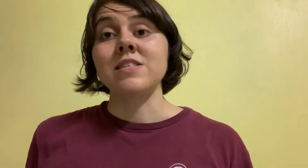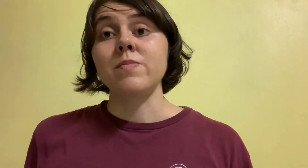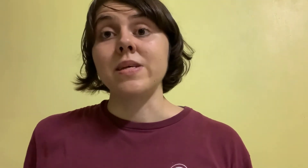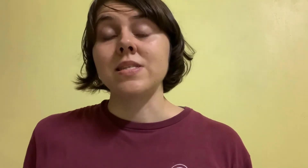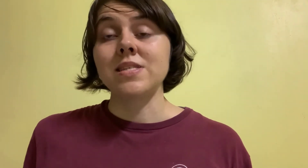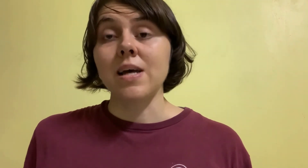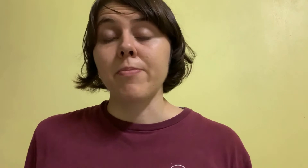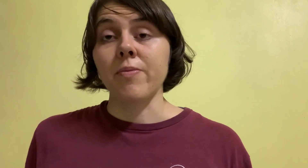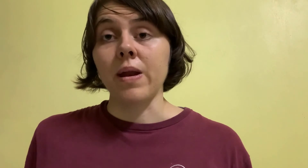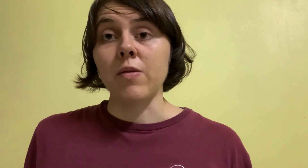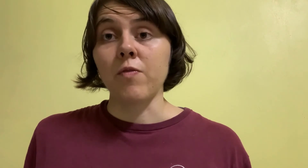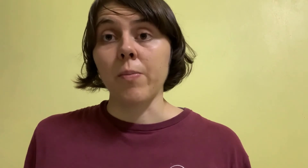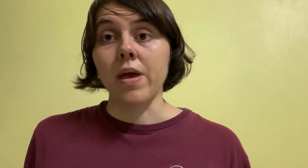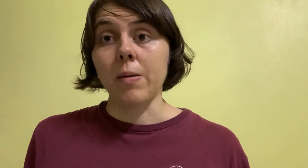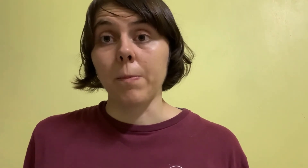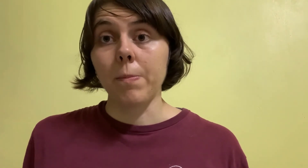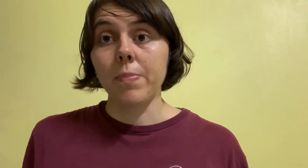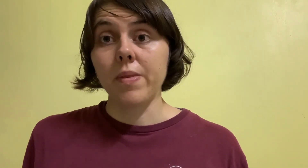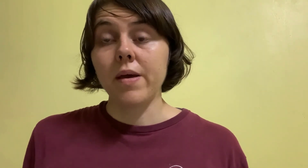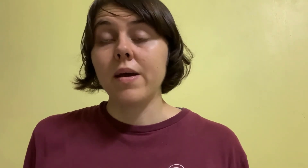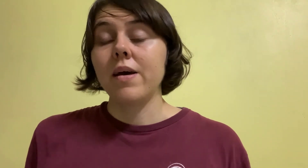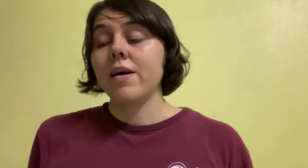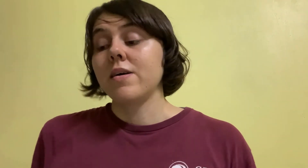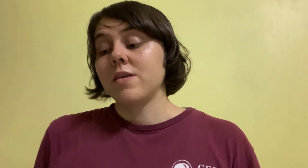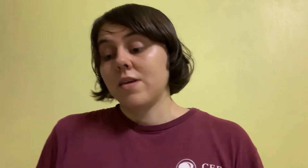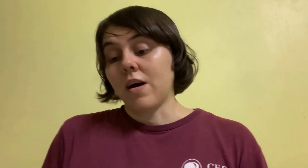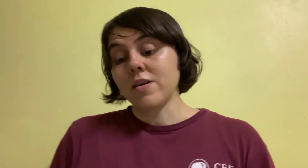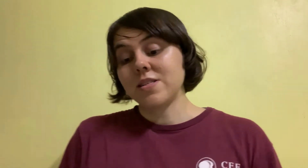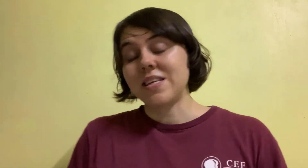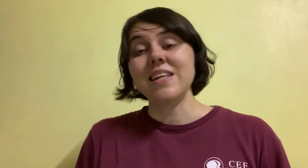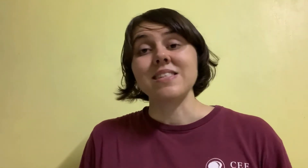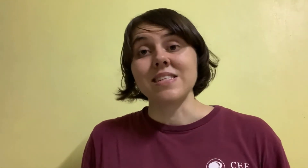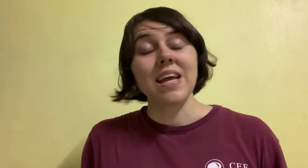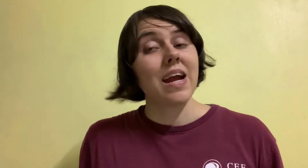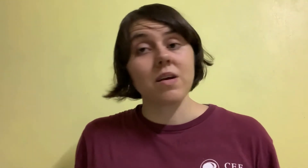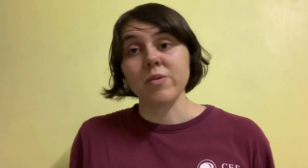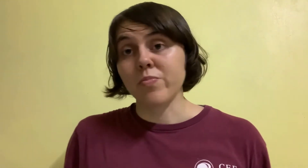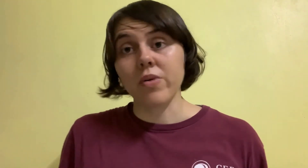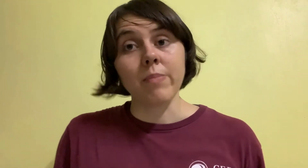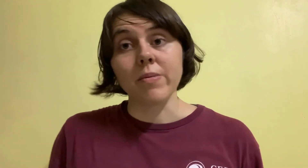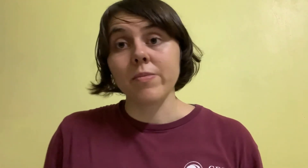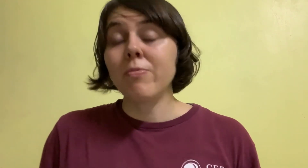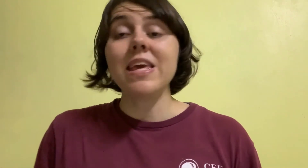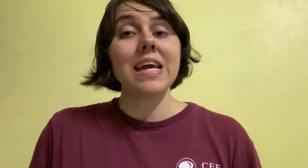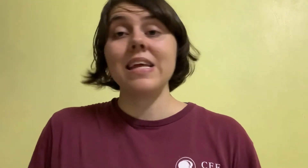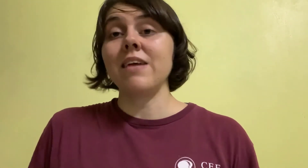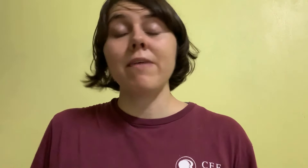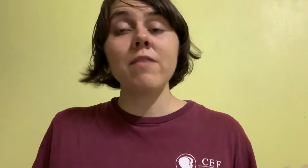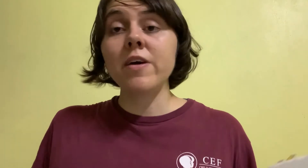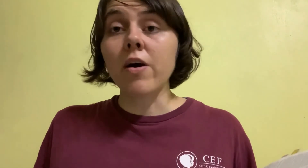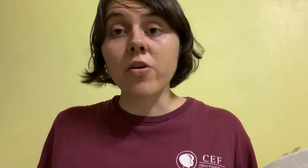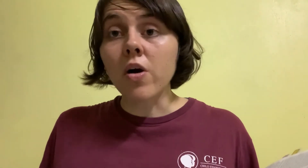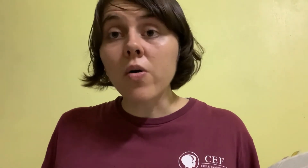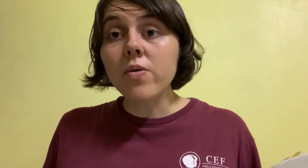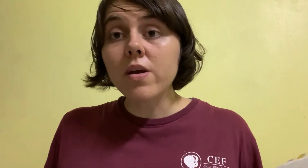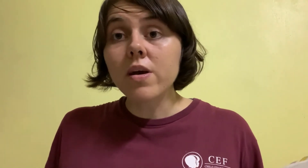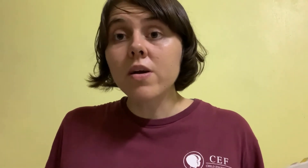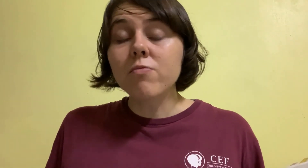be separated from him. Our sin is a terrible problem. We can't get rid of it on our own. We